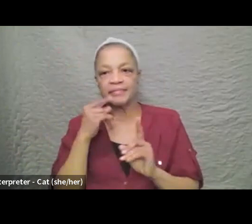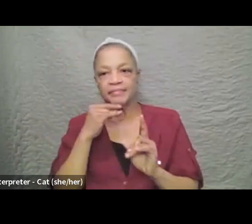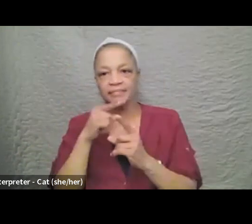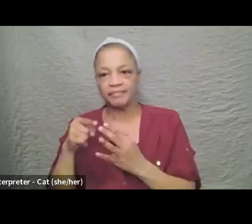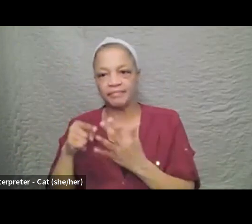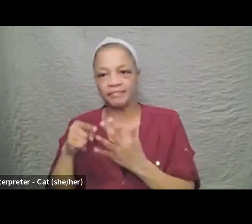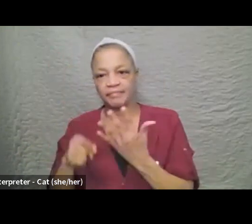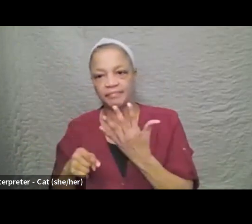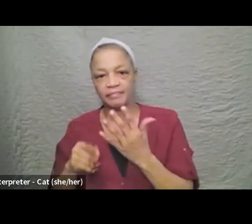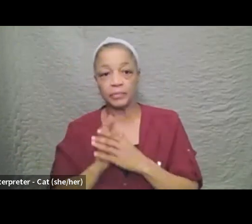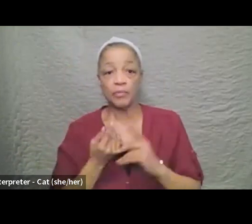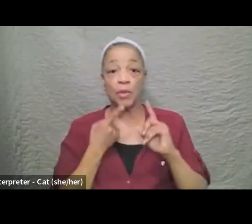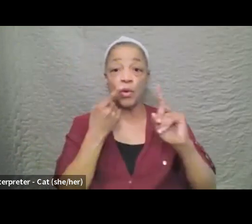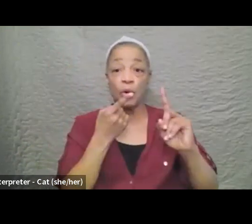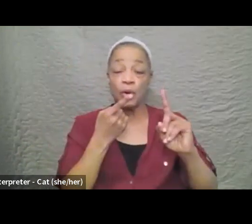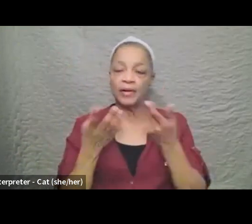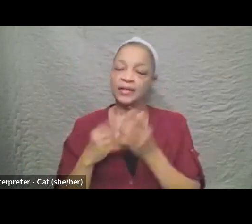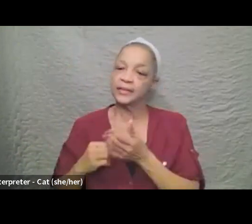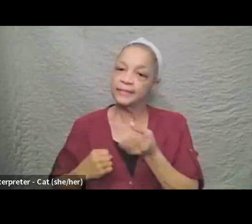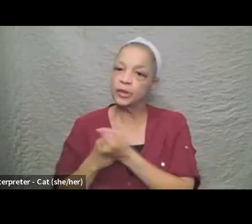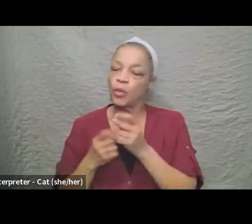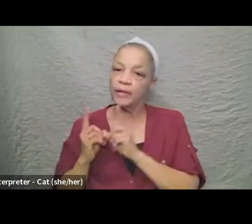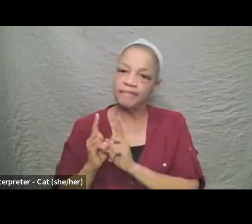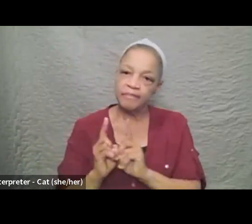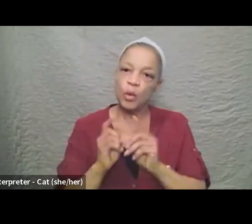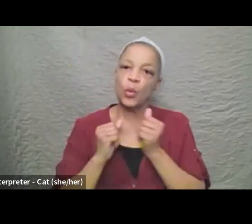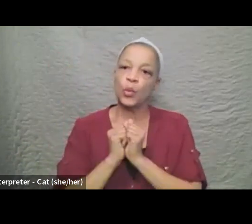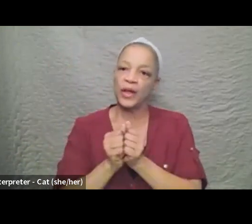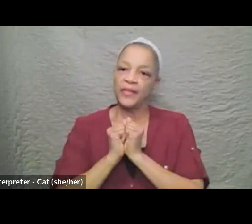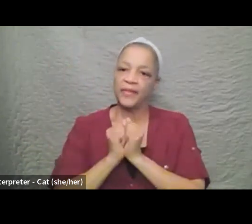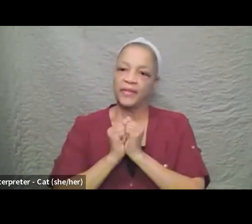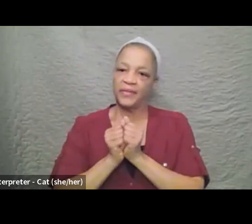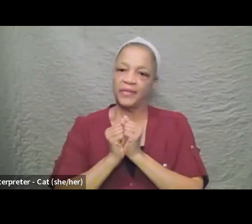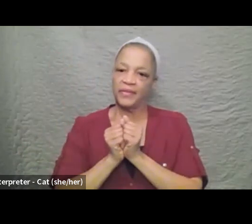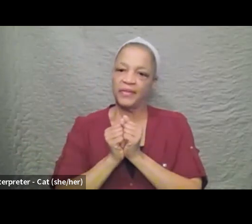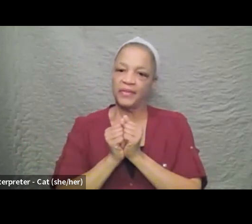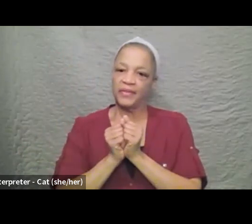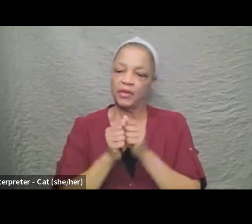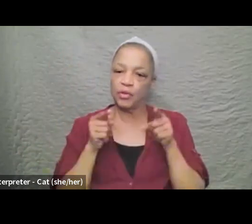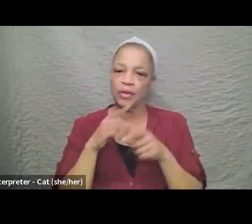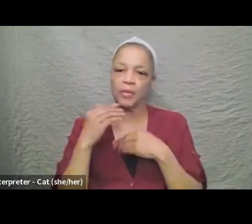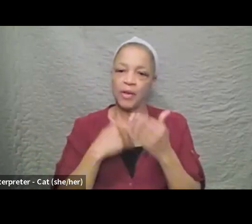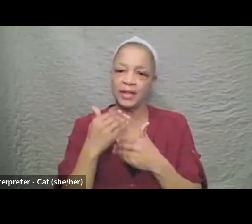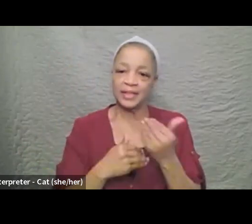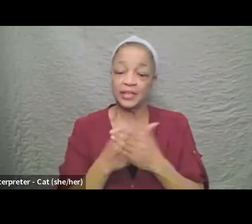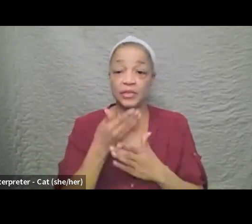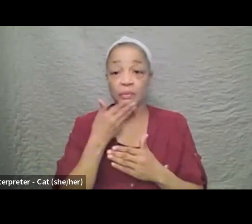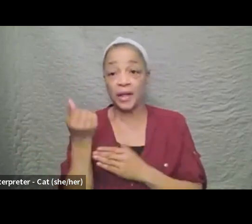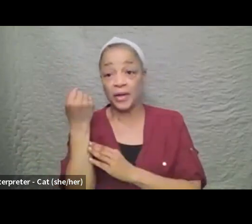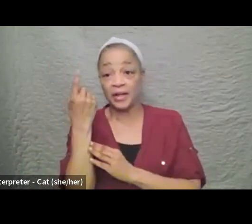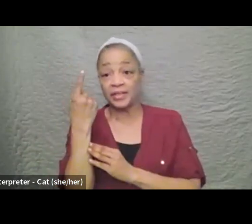Our aim is to walk alongside them more closely throughout the process to better understand